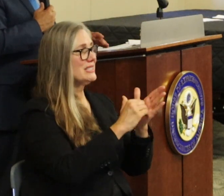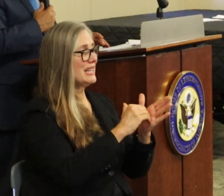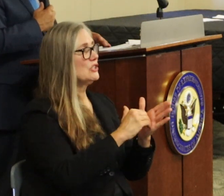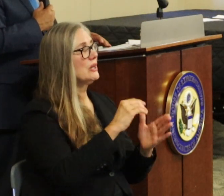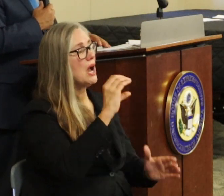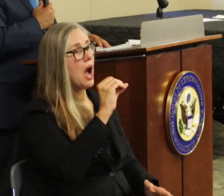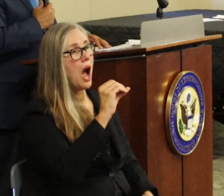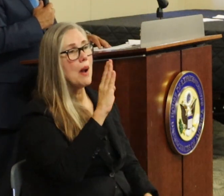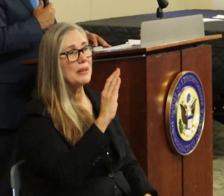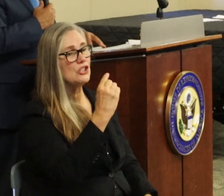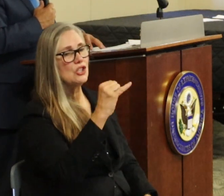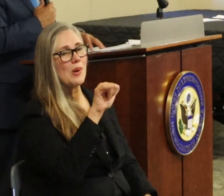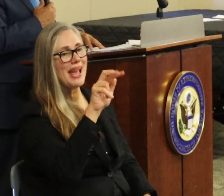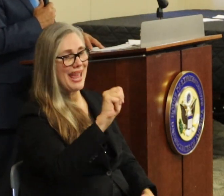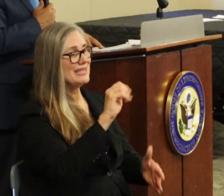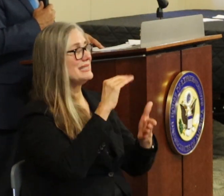Center,